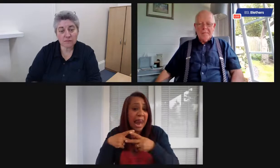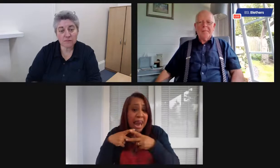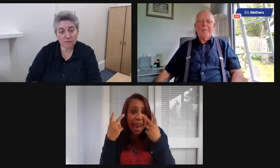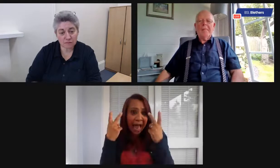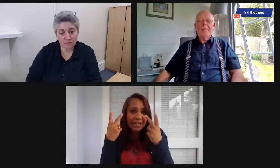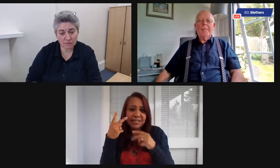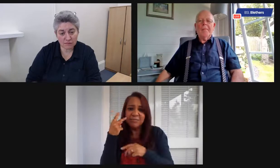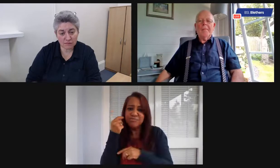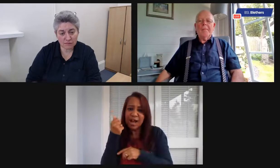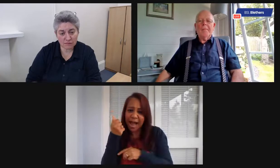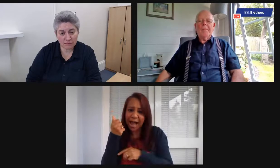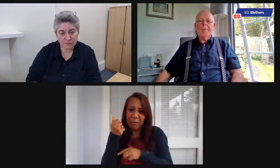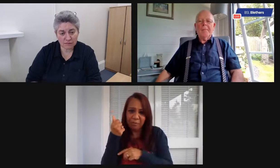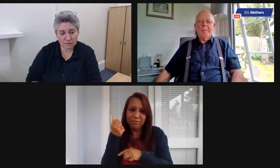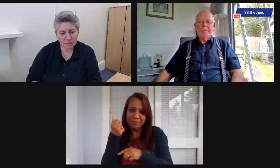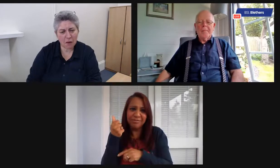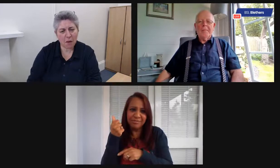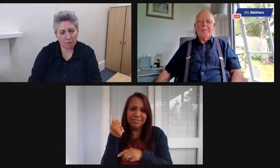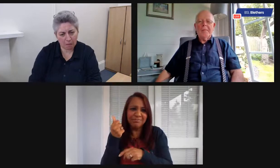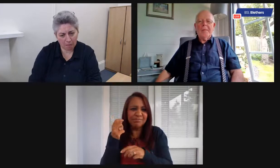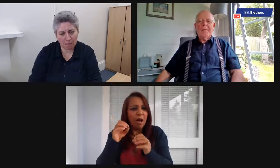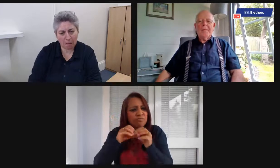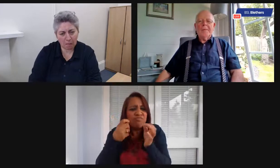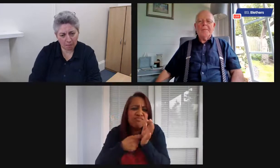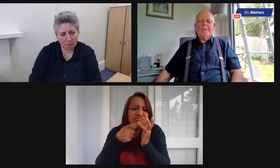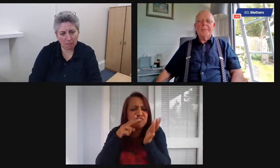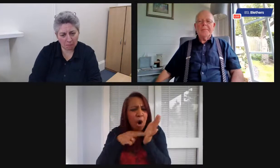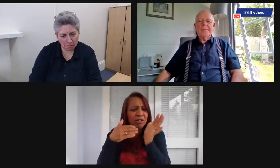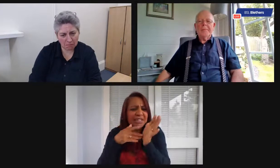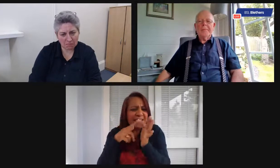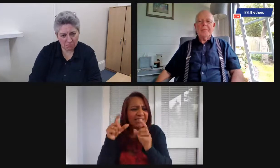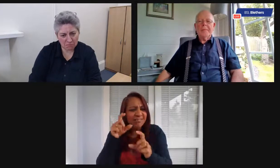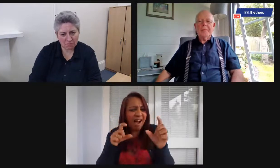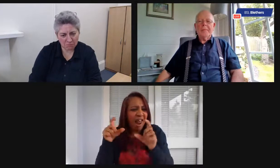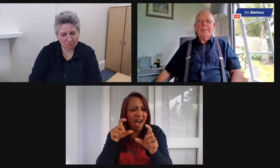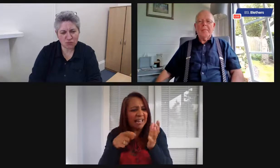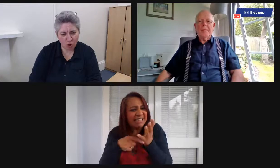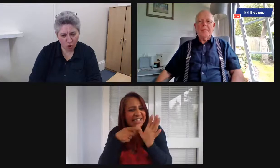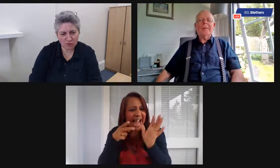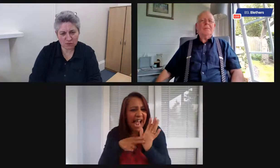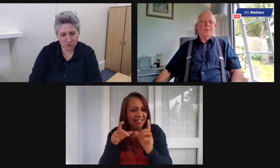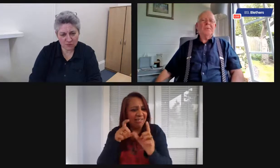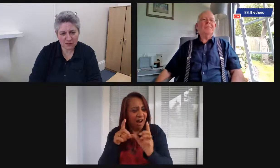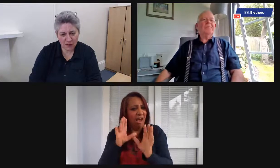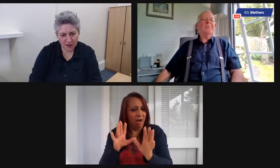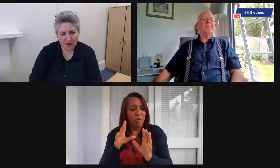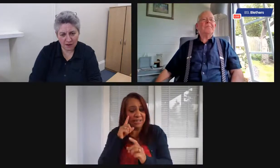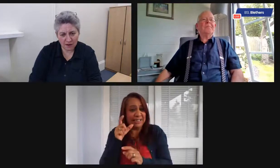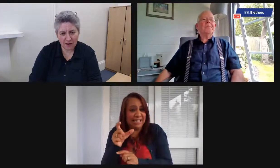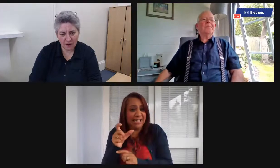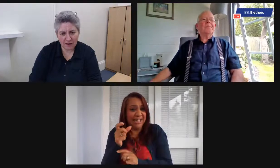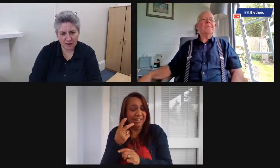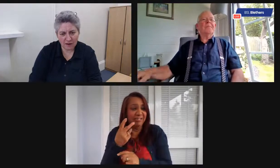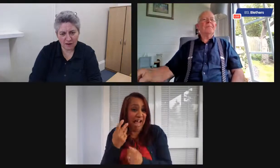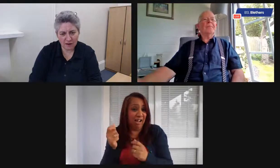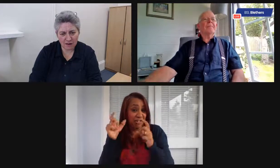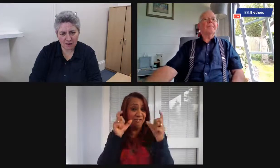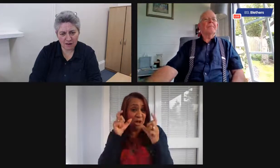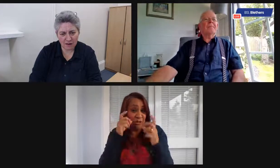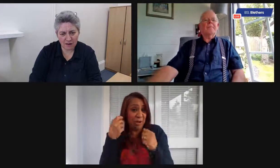frog. It was light brown. I would actually say it was more of a bronzy colour.